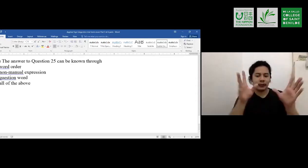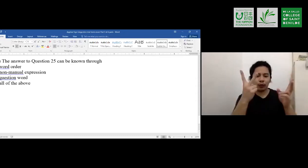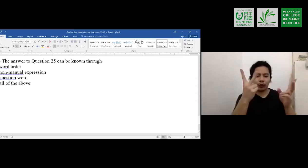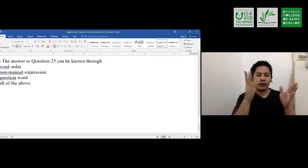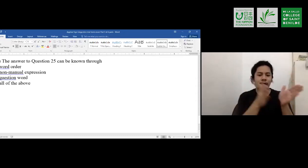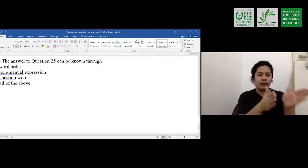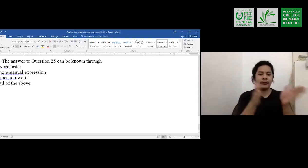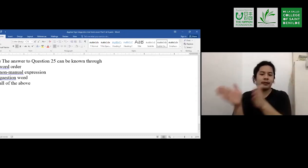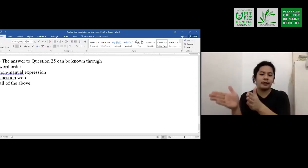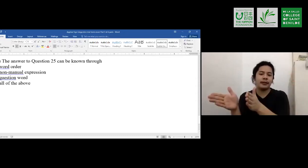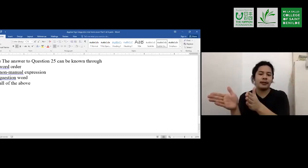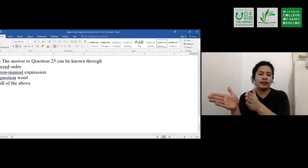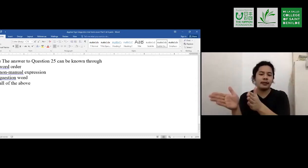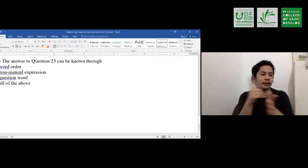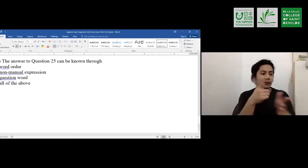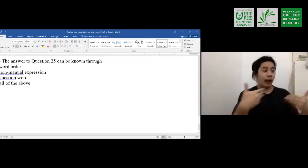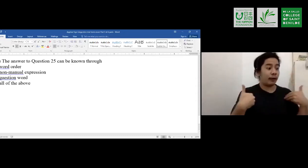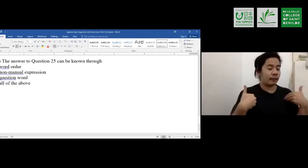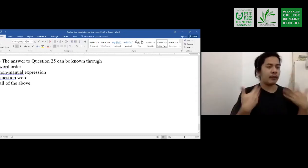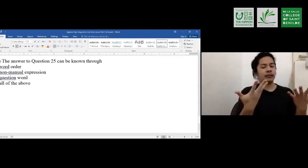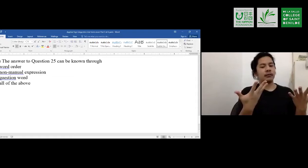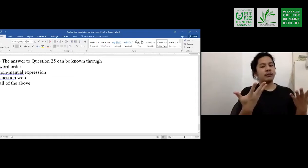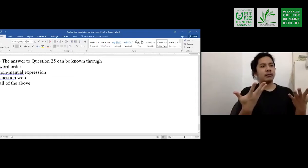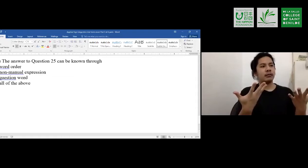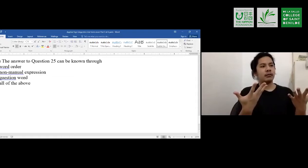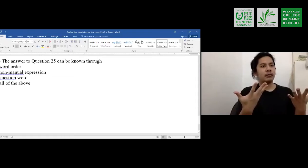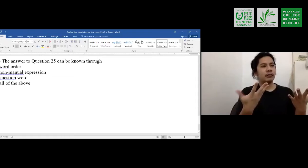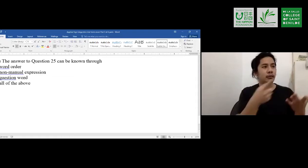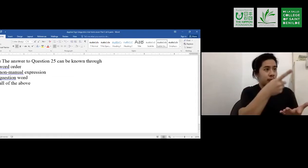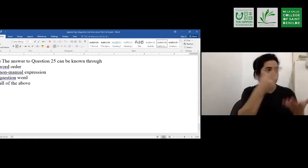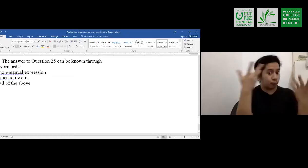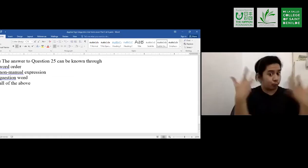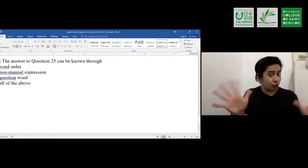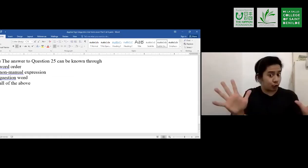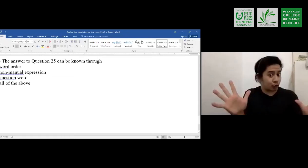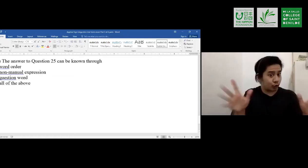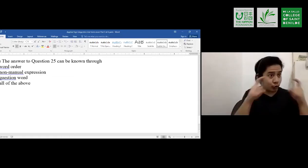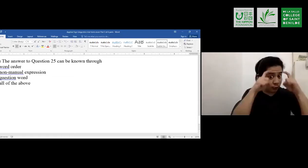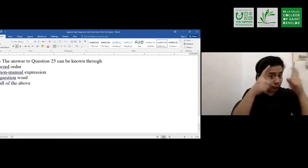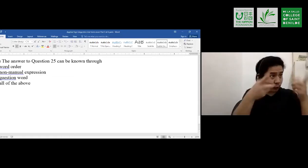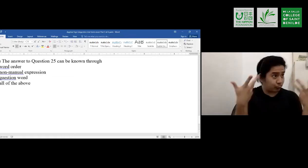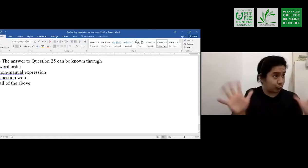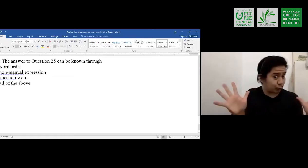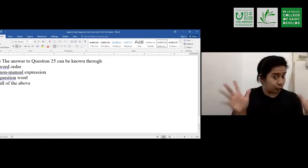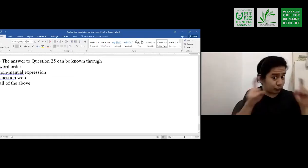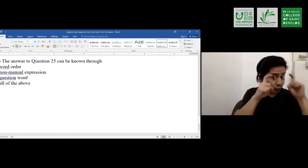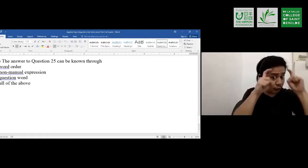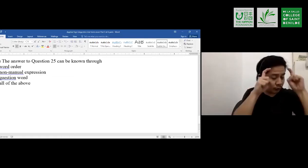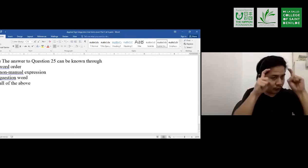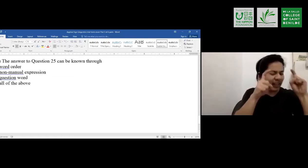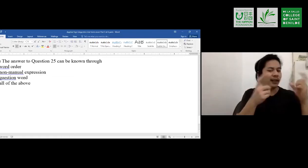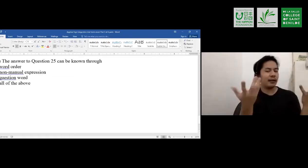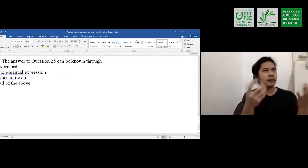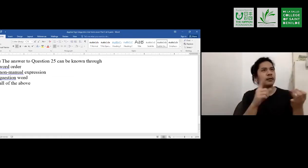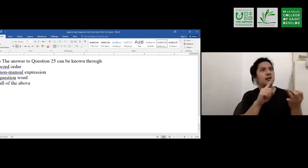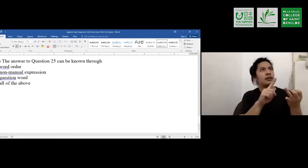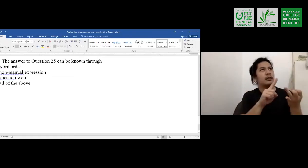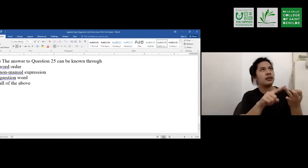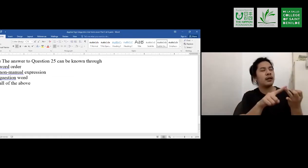before I was kind of confused and like you're done, question